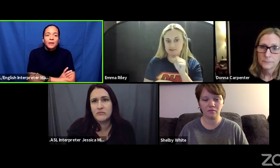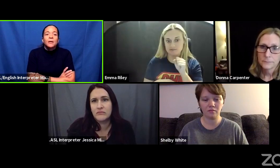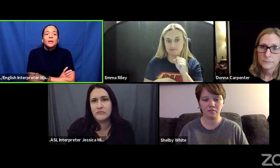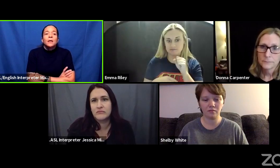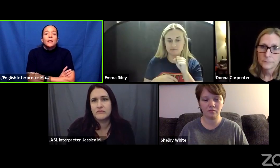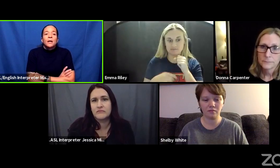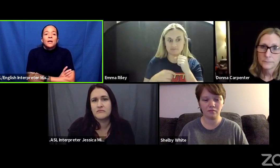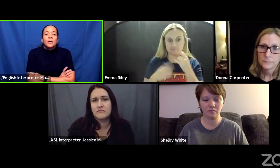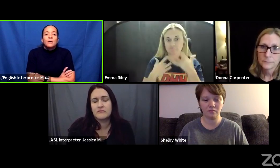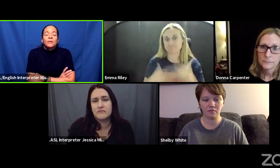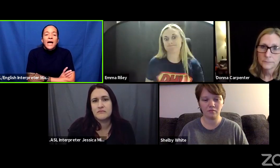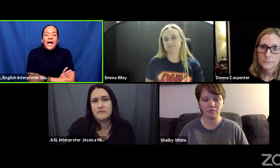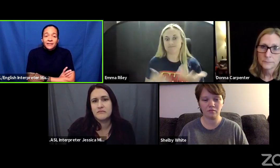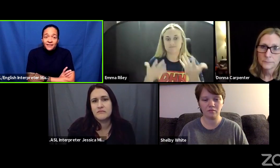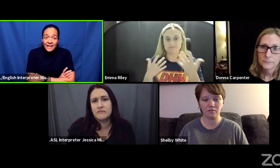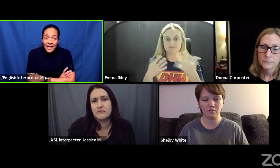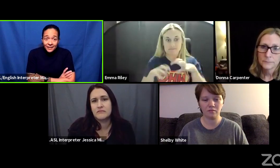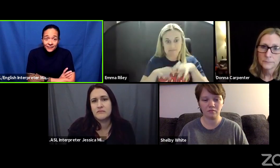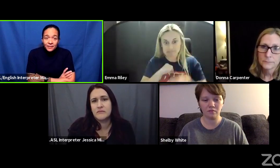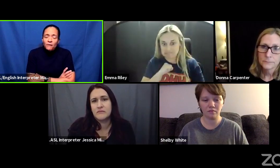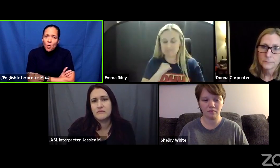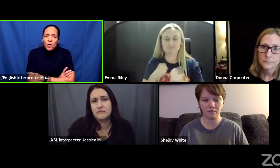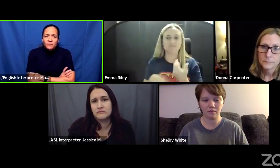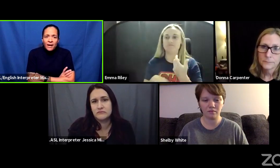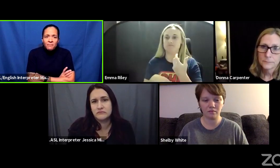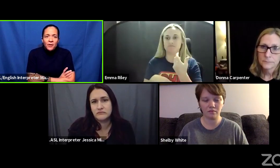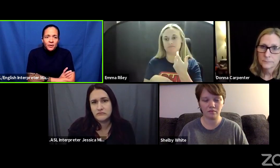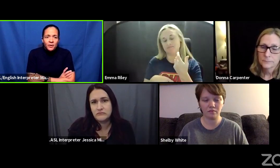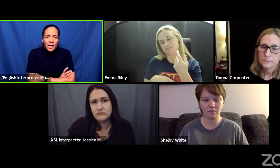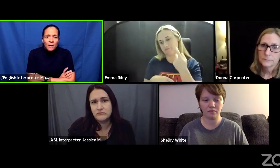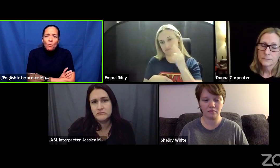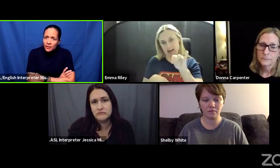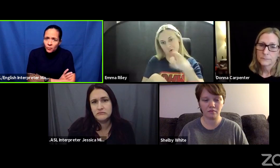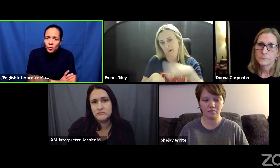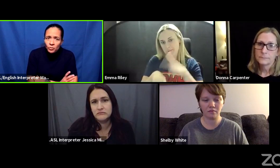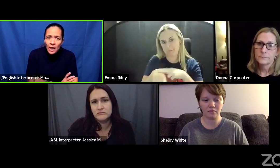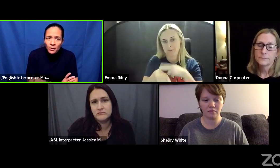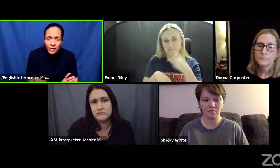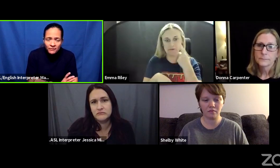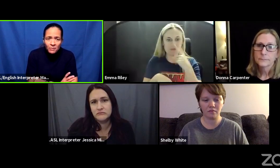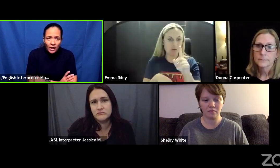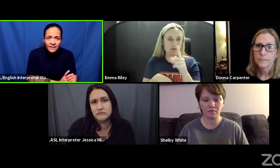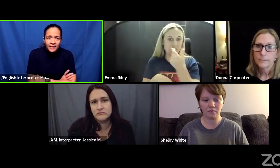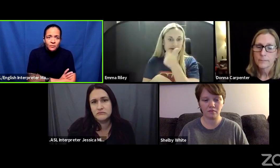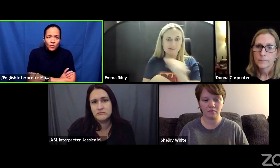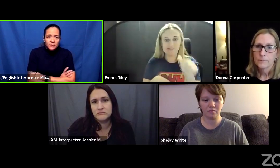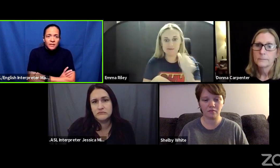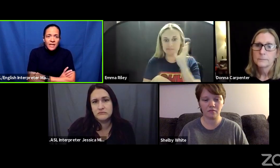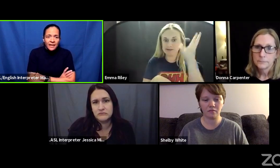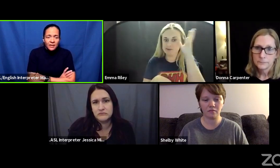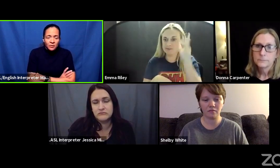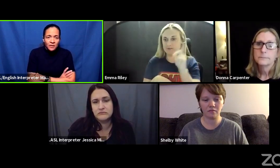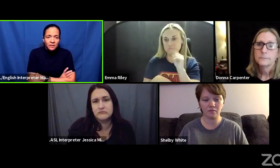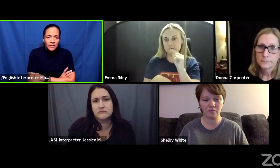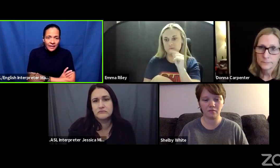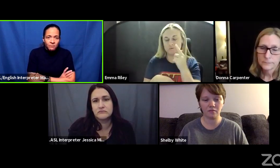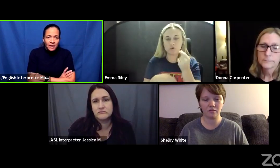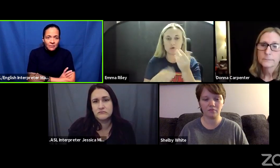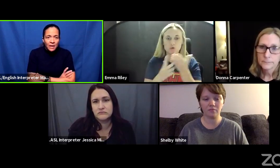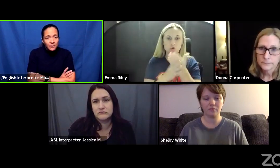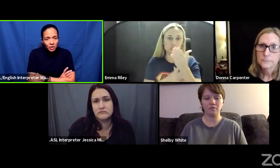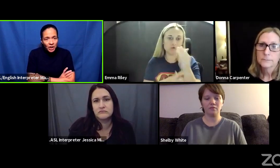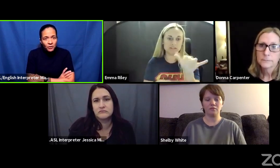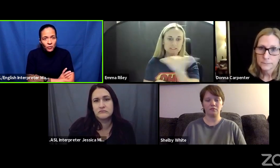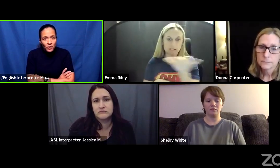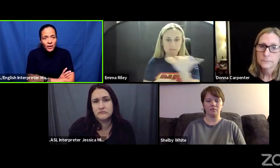specialist. At 6, of course, my mother went through a grieving process once the diagnosis had